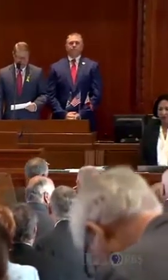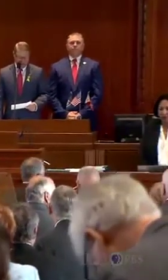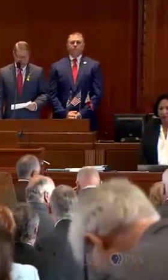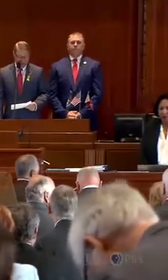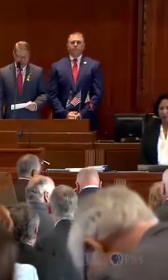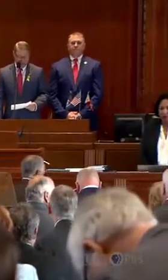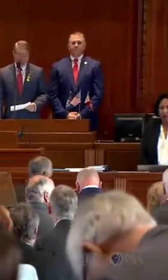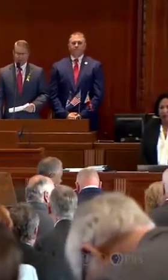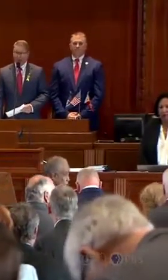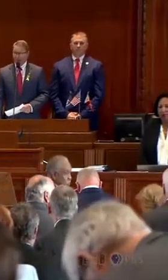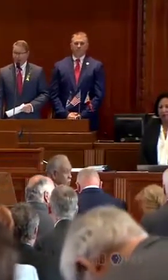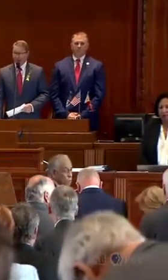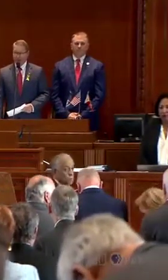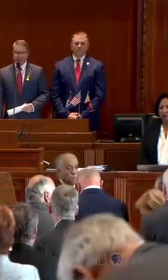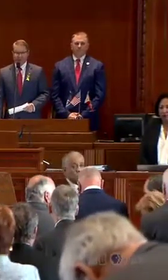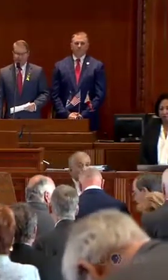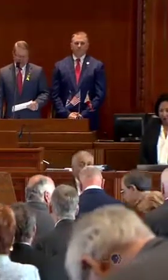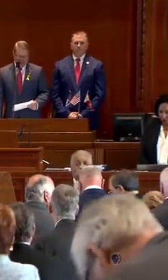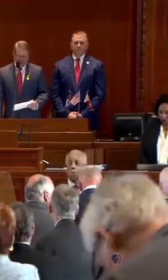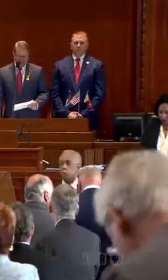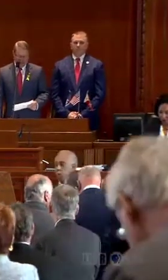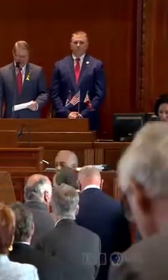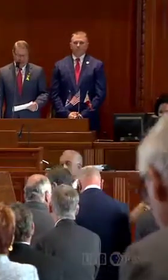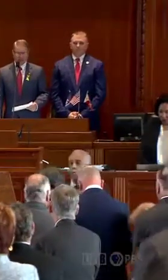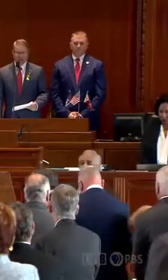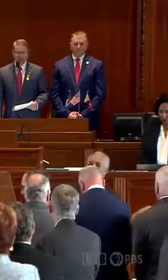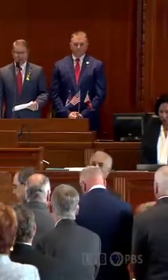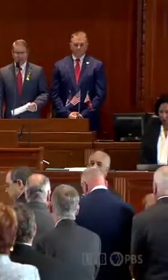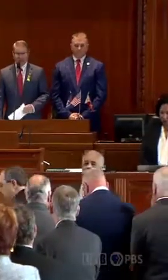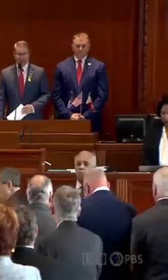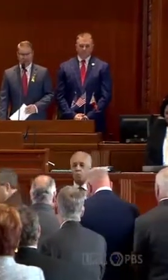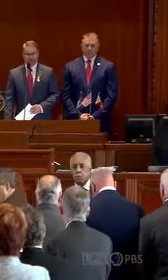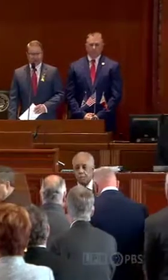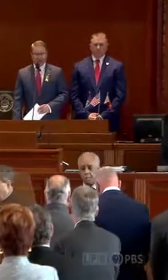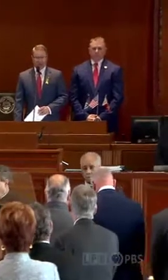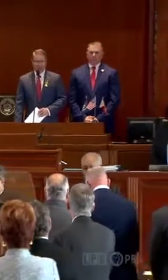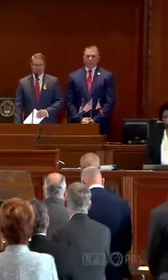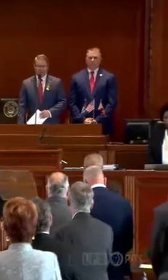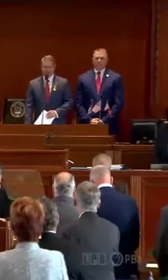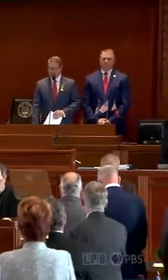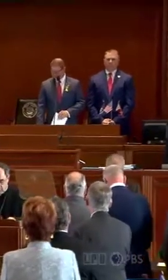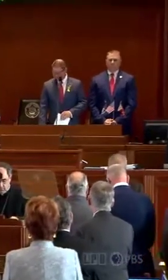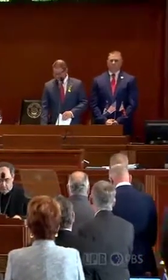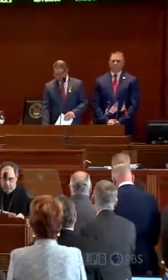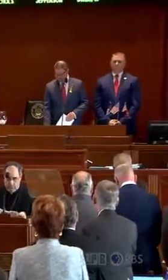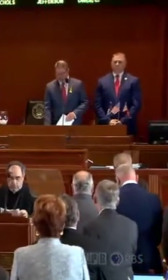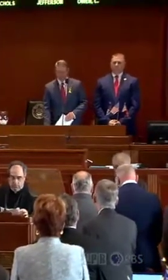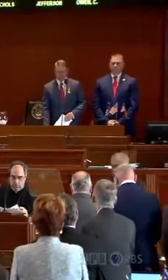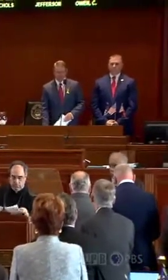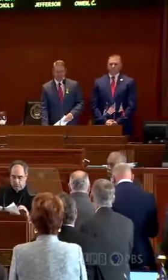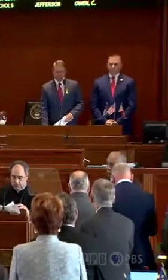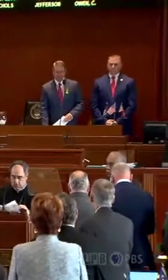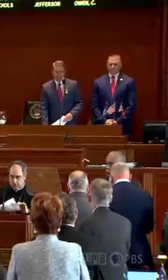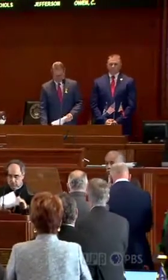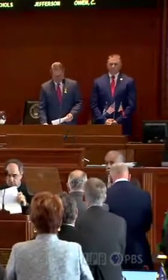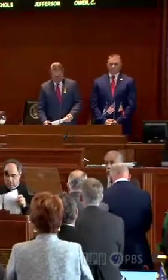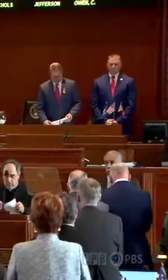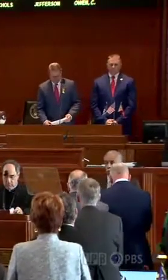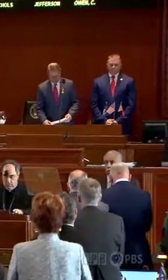will lead us in a prayer. Please remain standing for the pledge upon the completion.